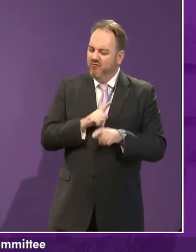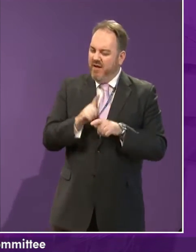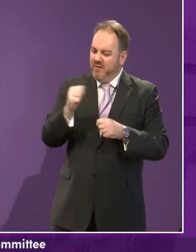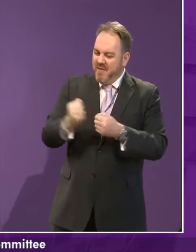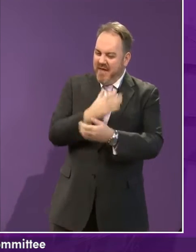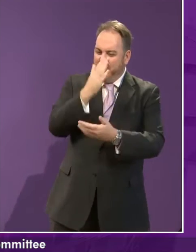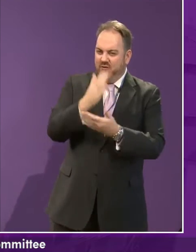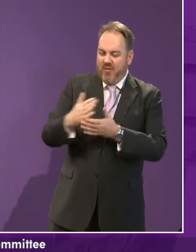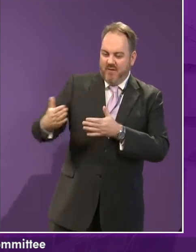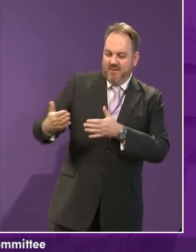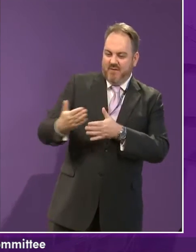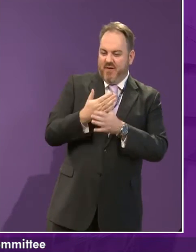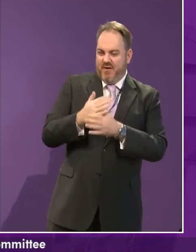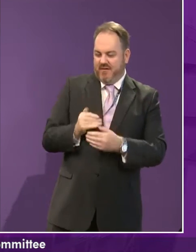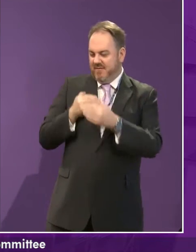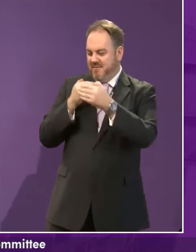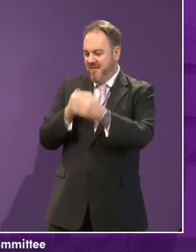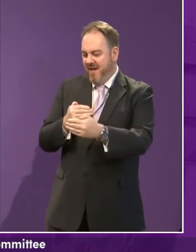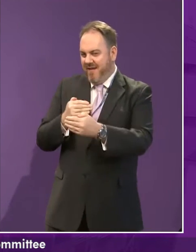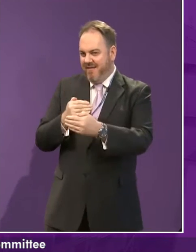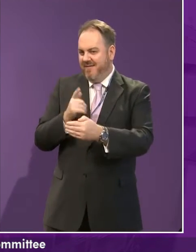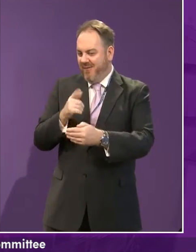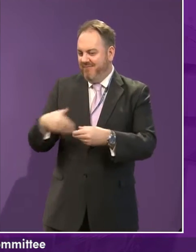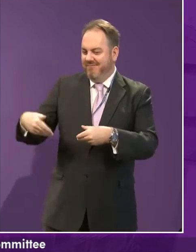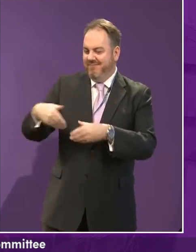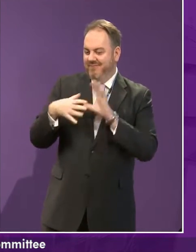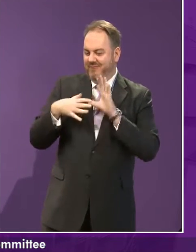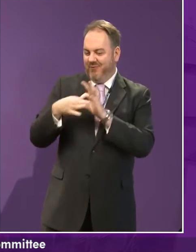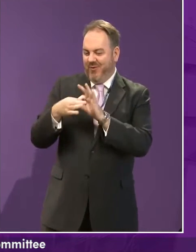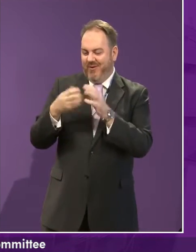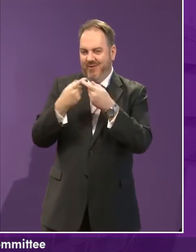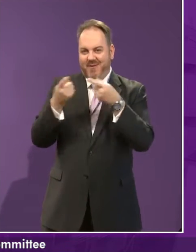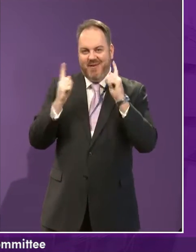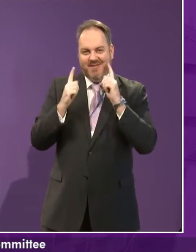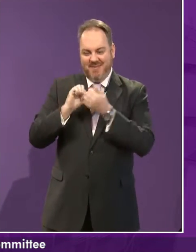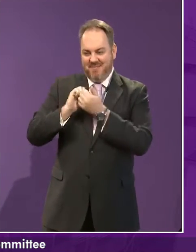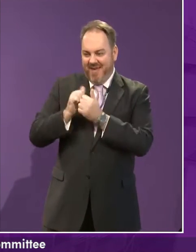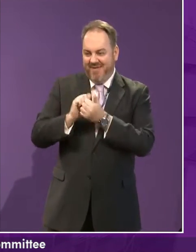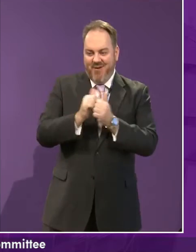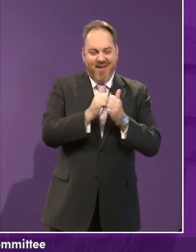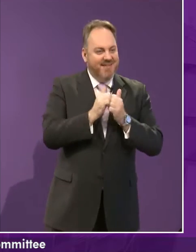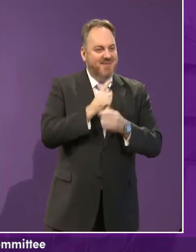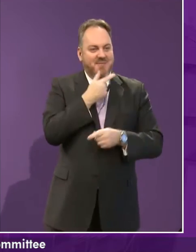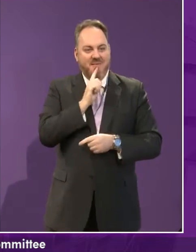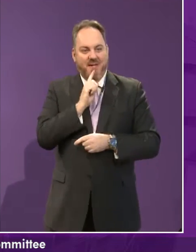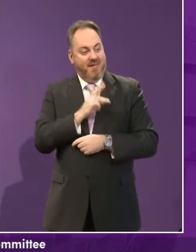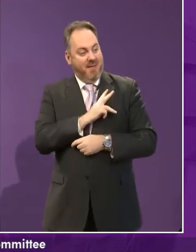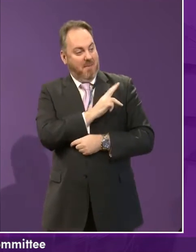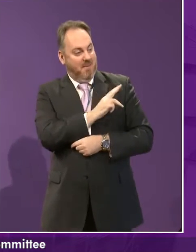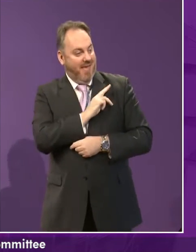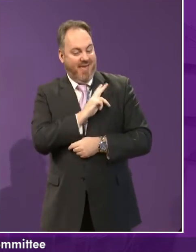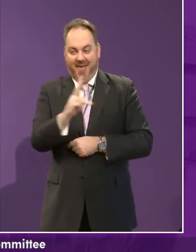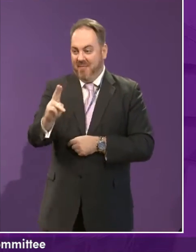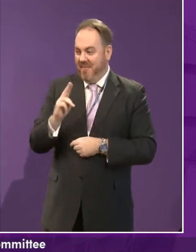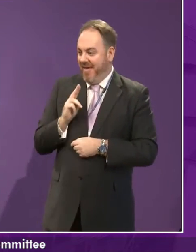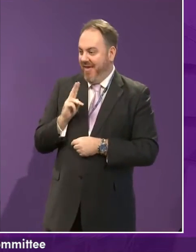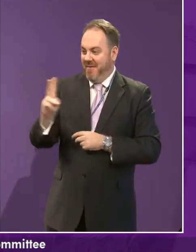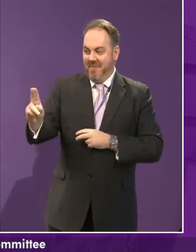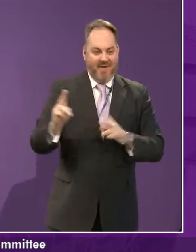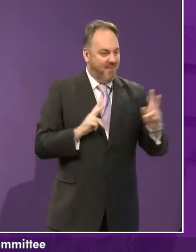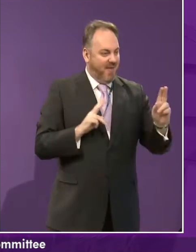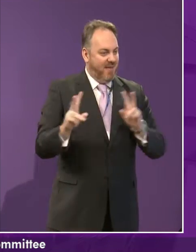making friends, of building relationships, and he was told in the first class, pair off, and everybody paired off and he was left on his own?